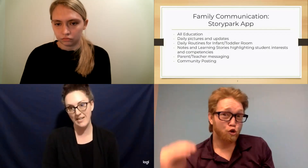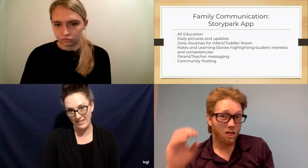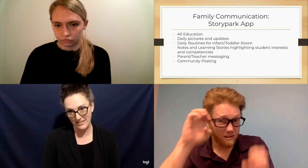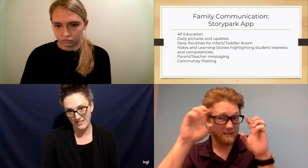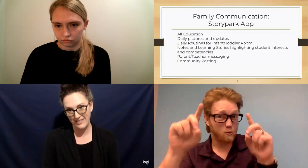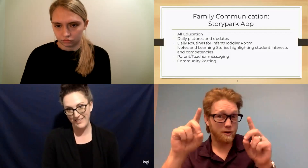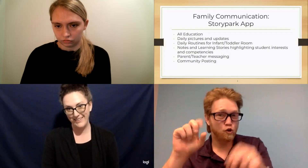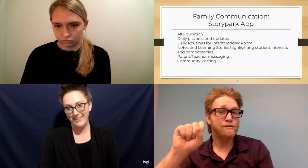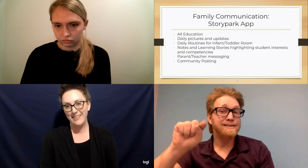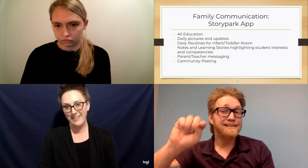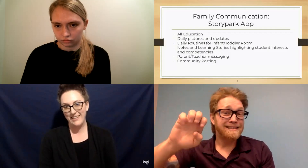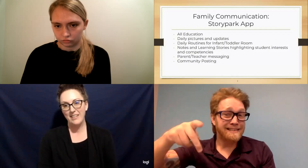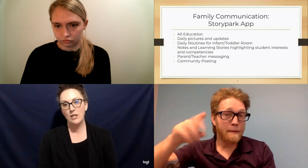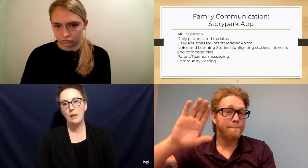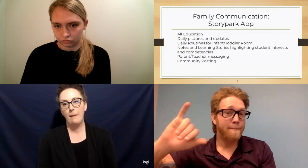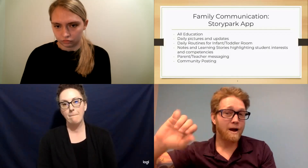emerging next.